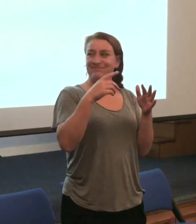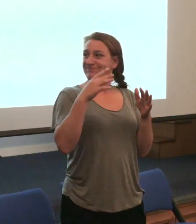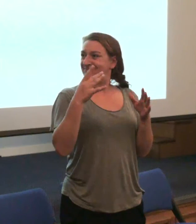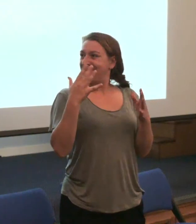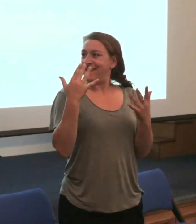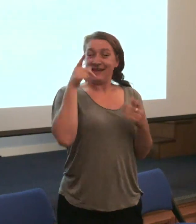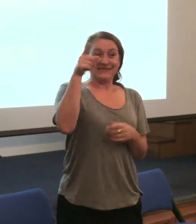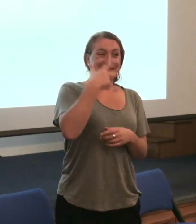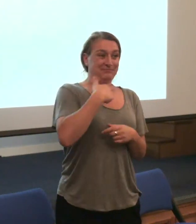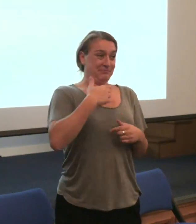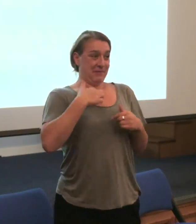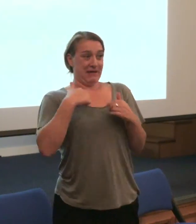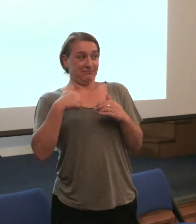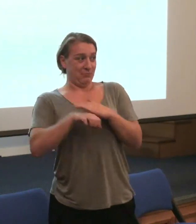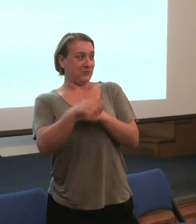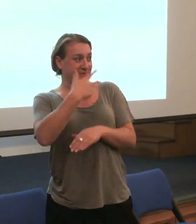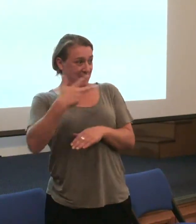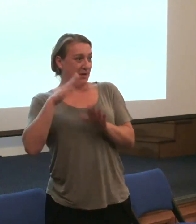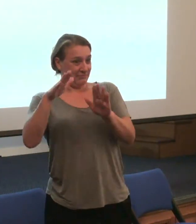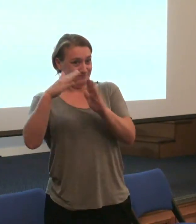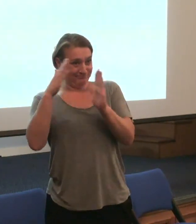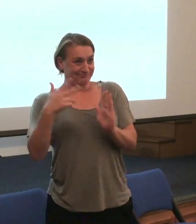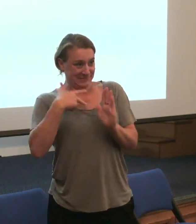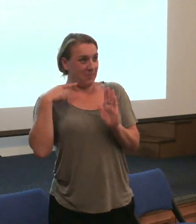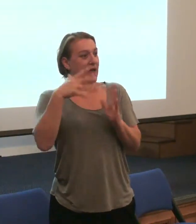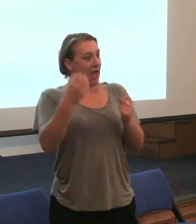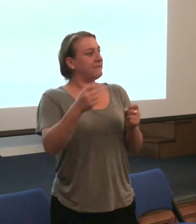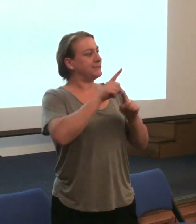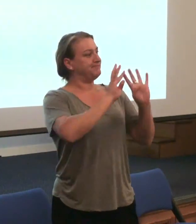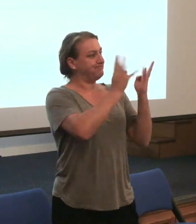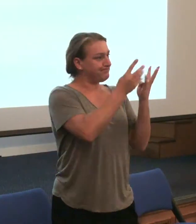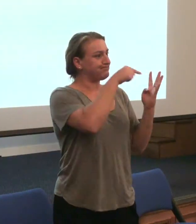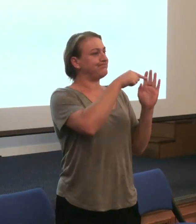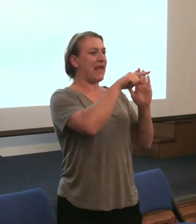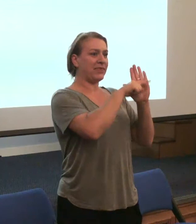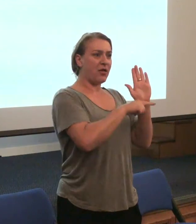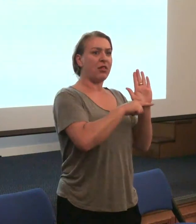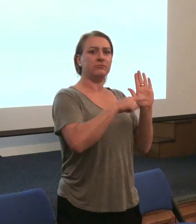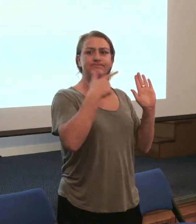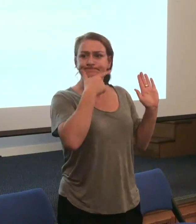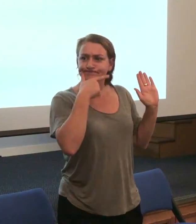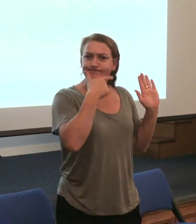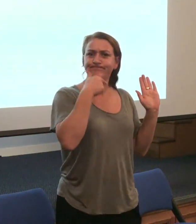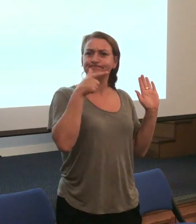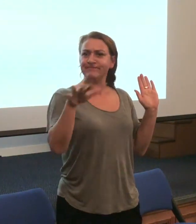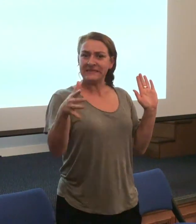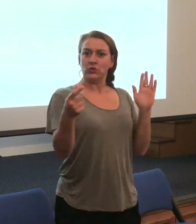ethical council or some organisation which would parallel something that we have in Denmark, where I'm from, where there is an